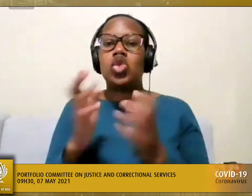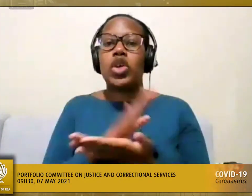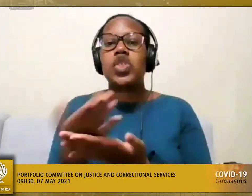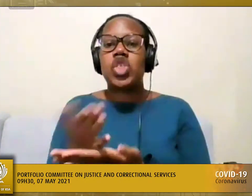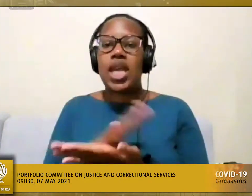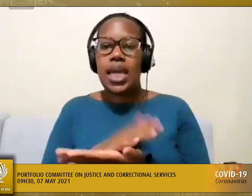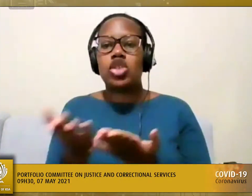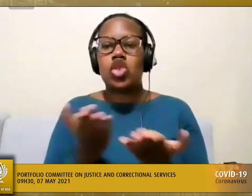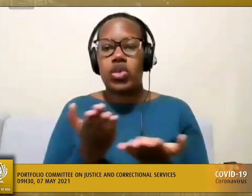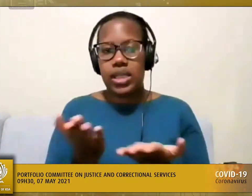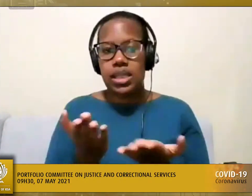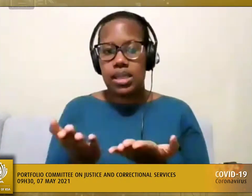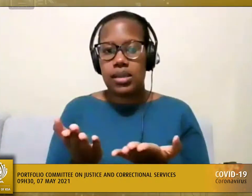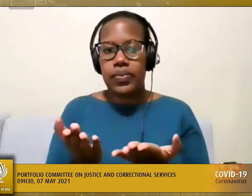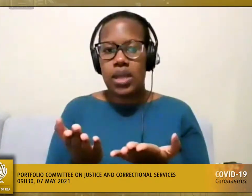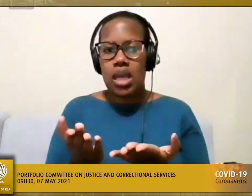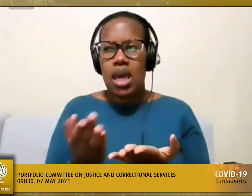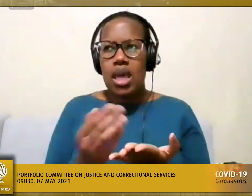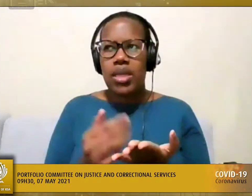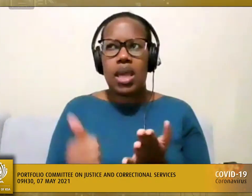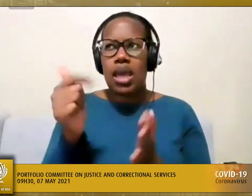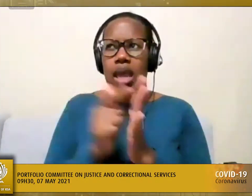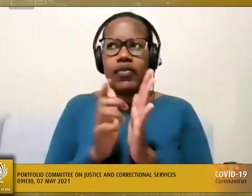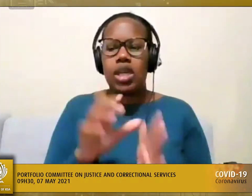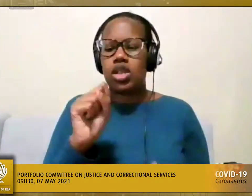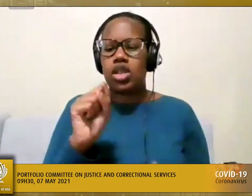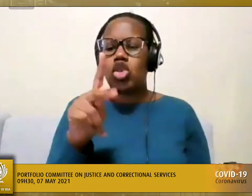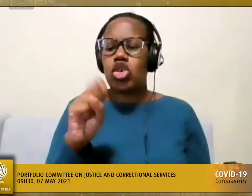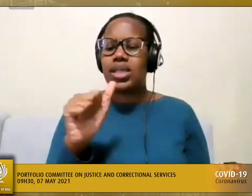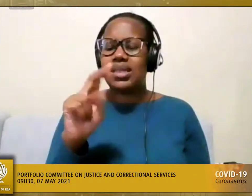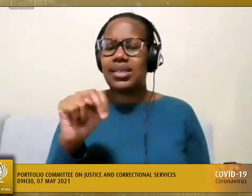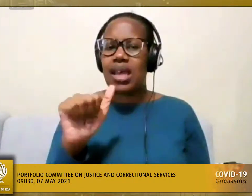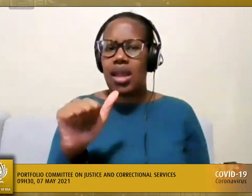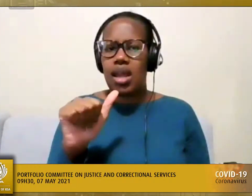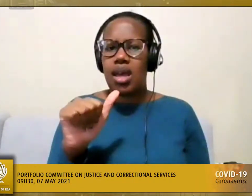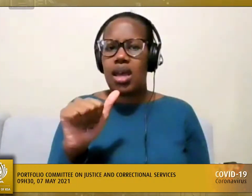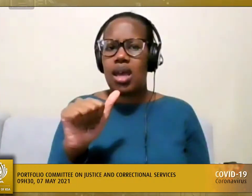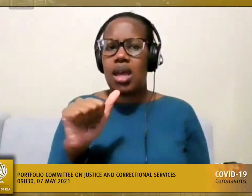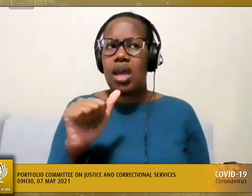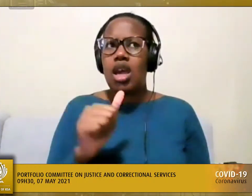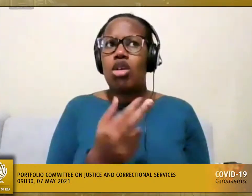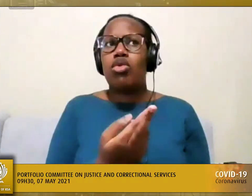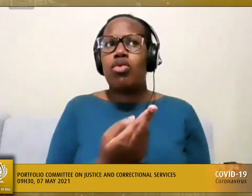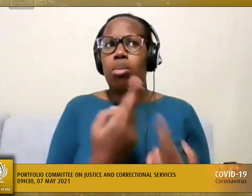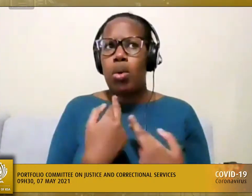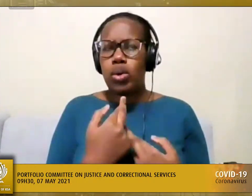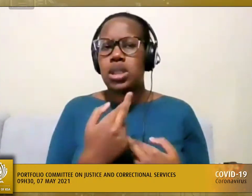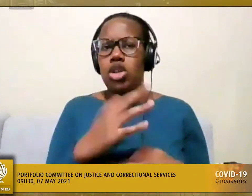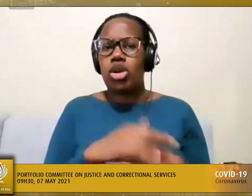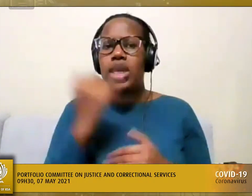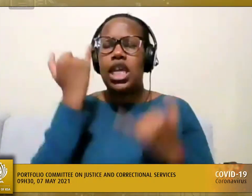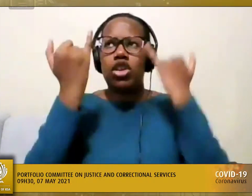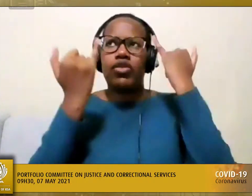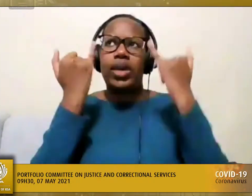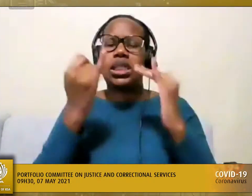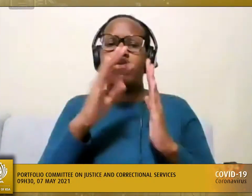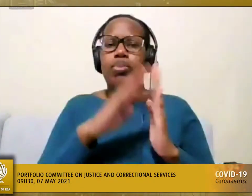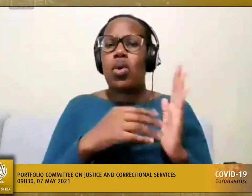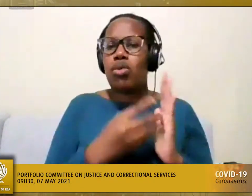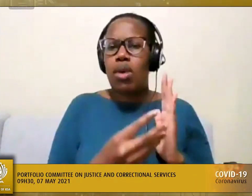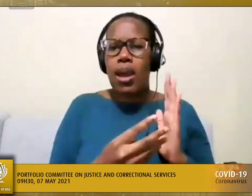at some point advocates cosanity a report on an Innovative program